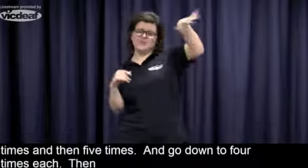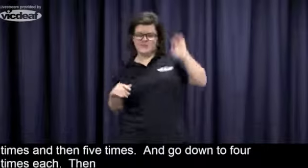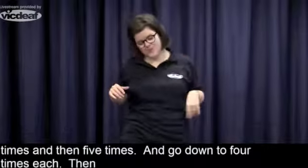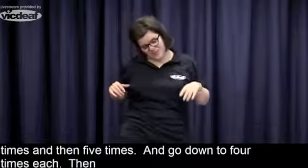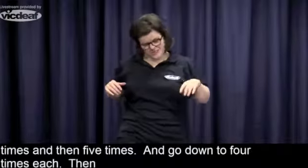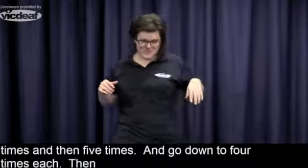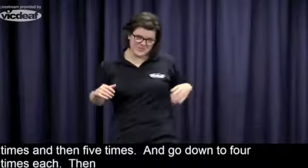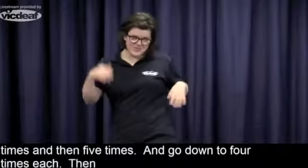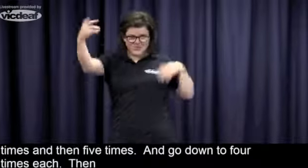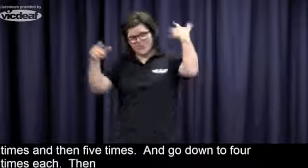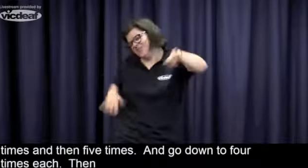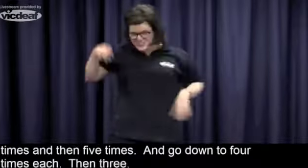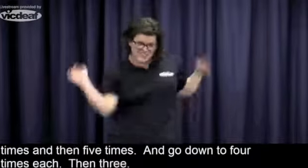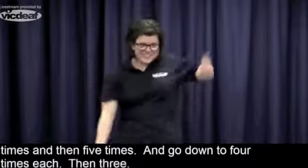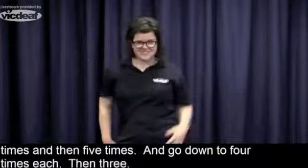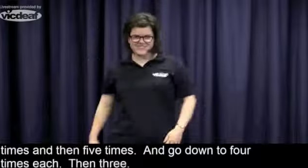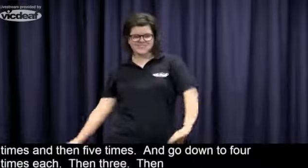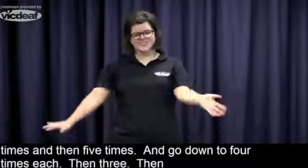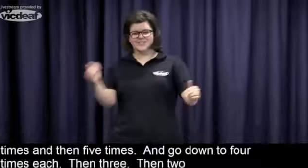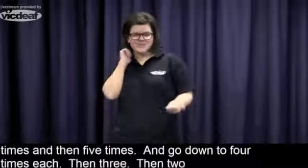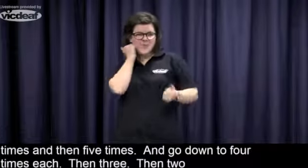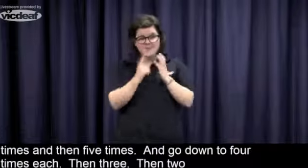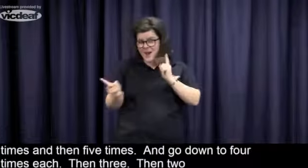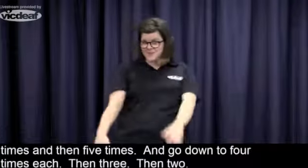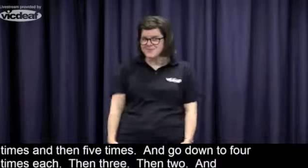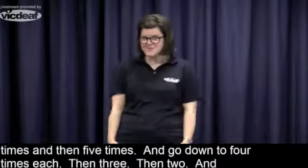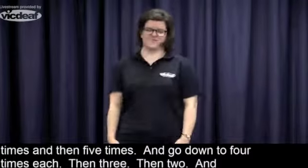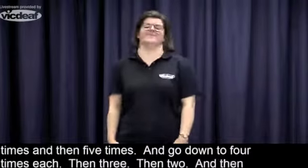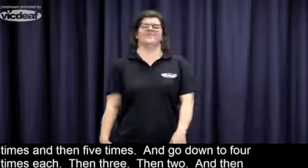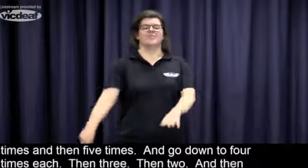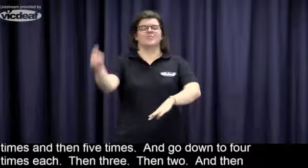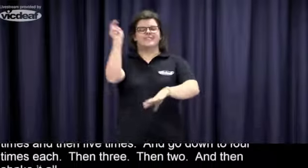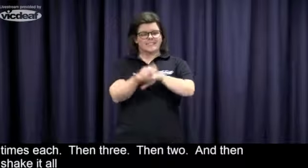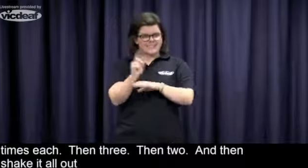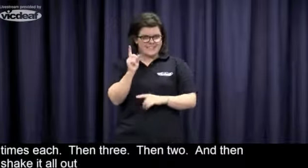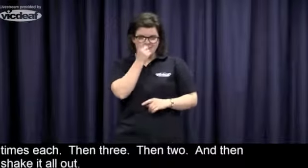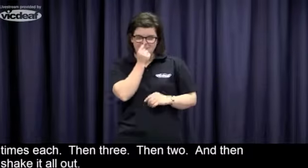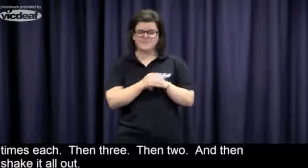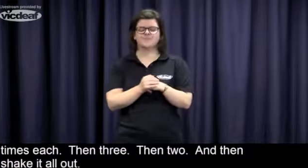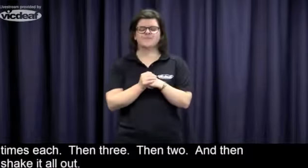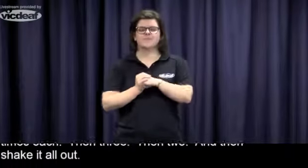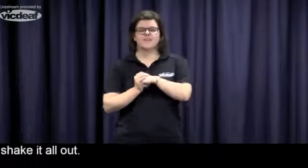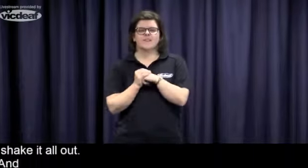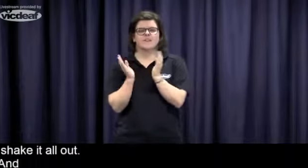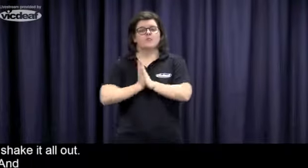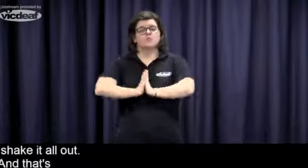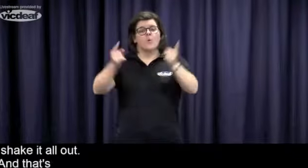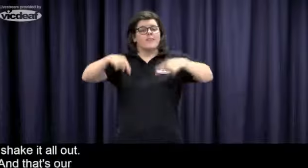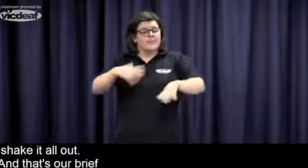then 2, and then shake it all out. And that's our brief warm-up. Okay, you can take a seat